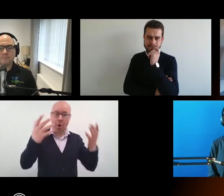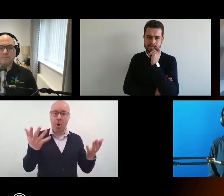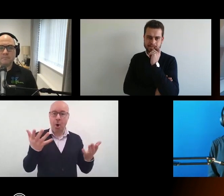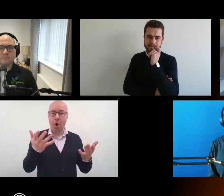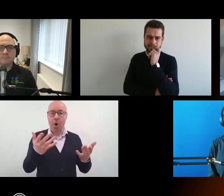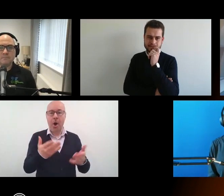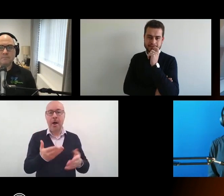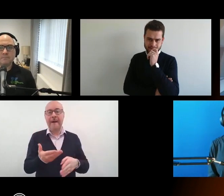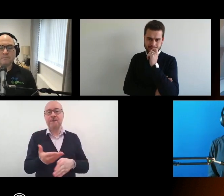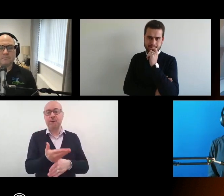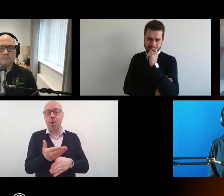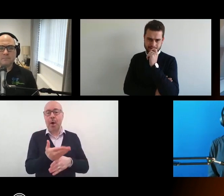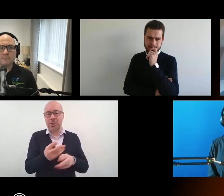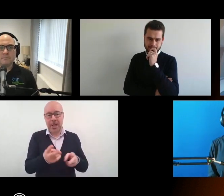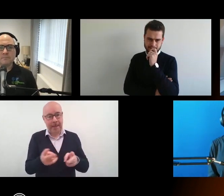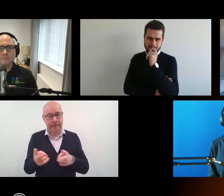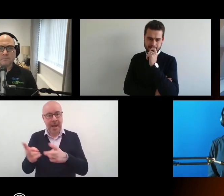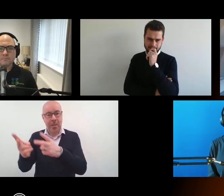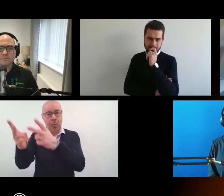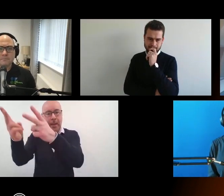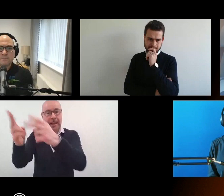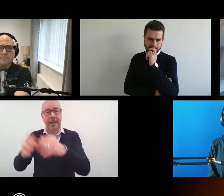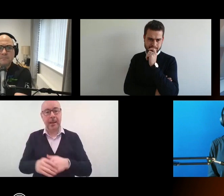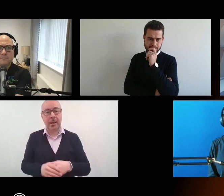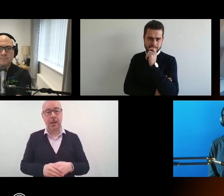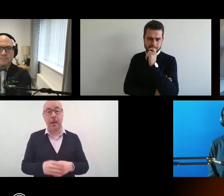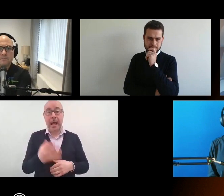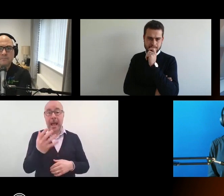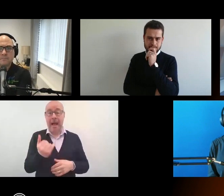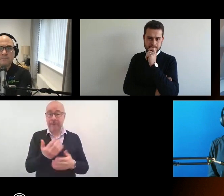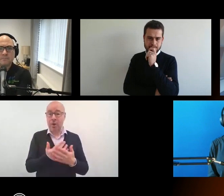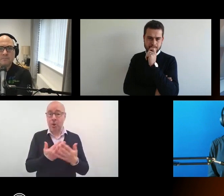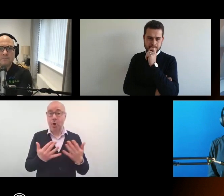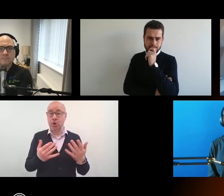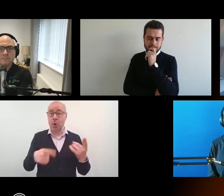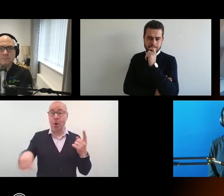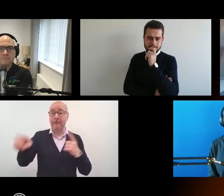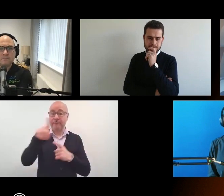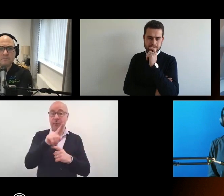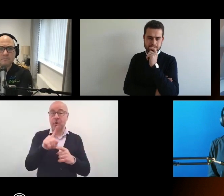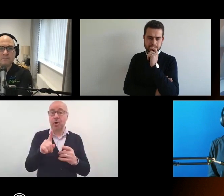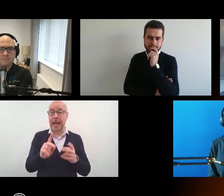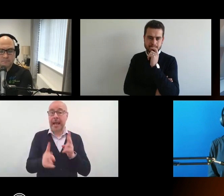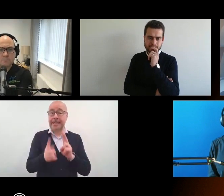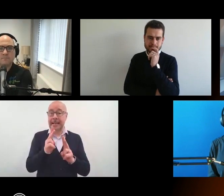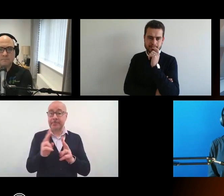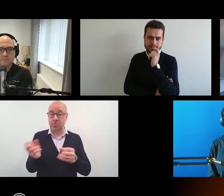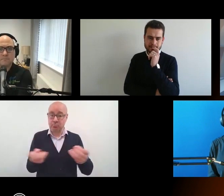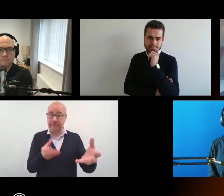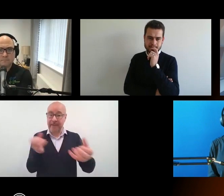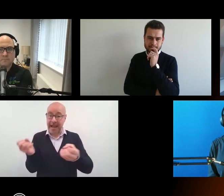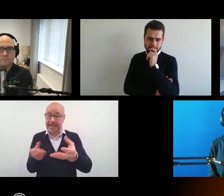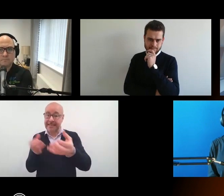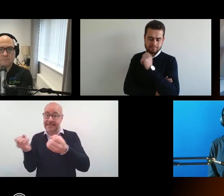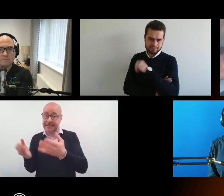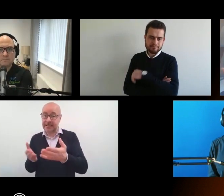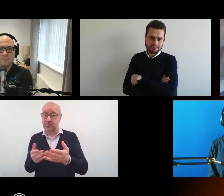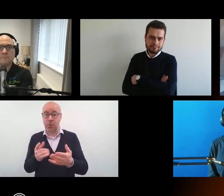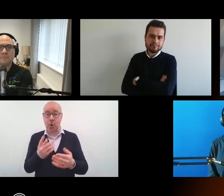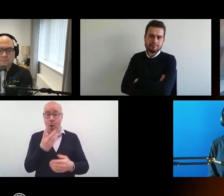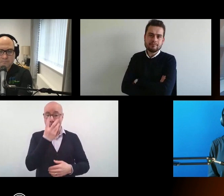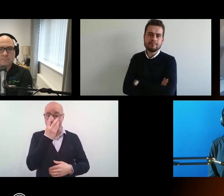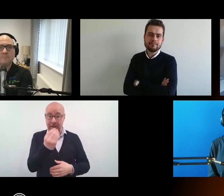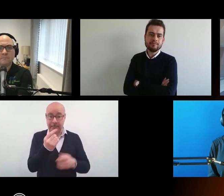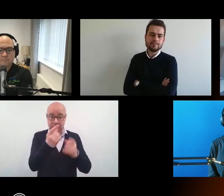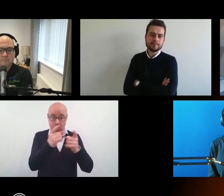have a number of interpreting providers across the UK, from Wolverhampton University to Heriot